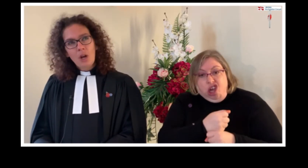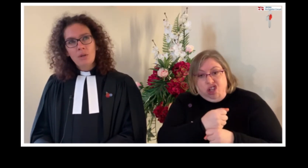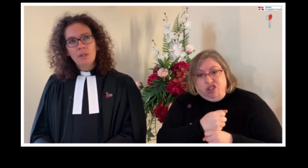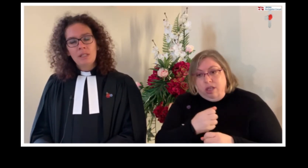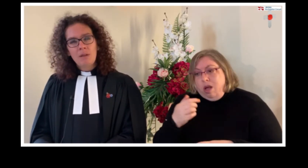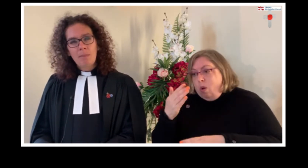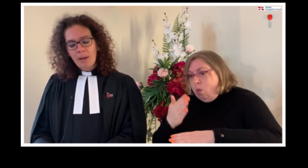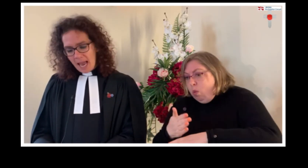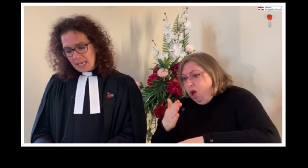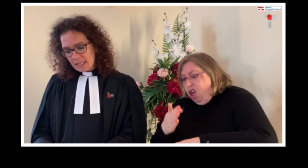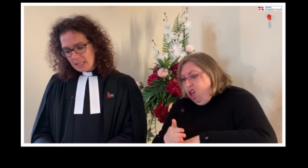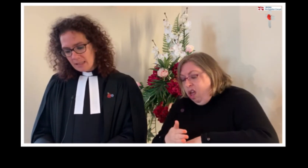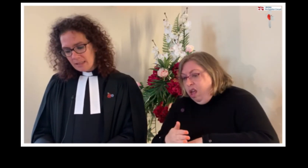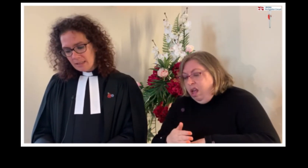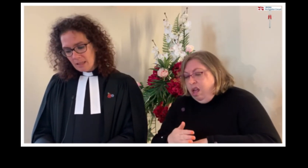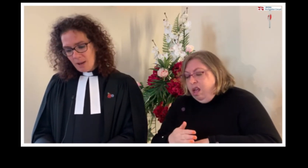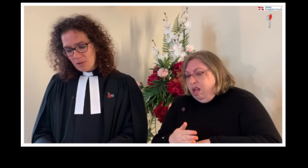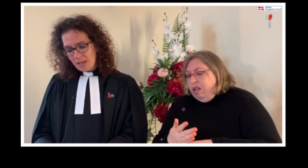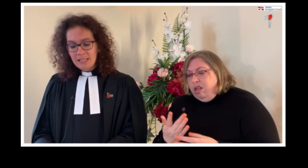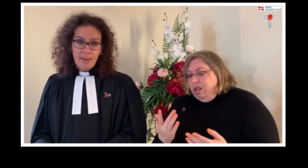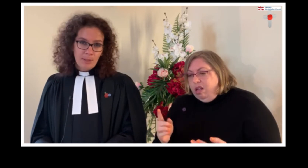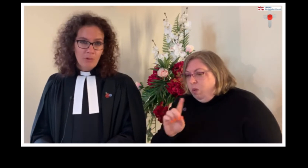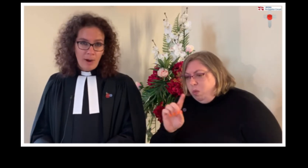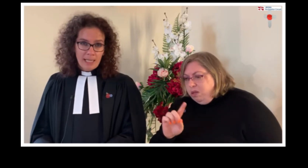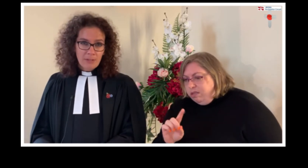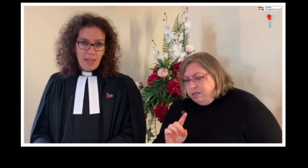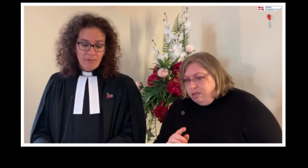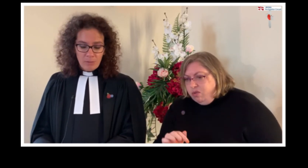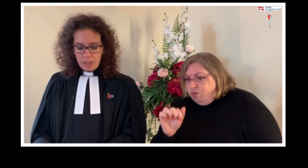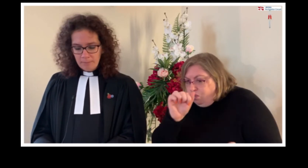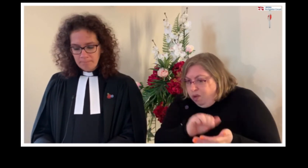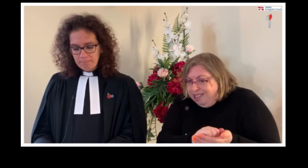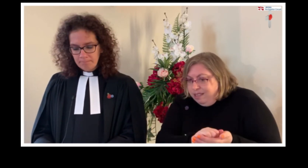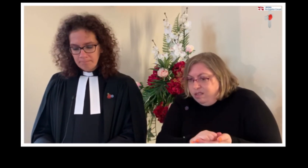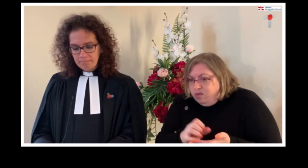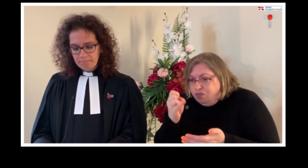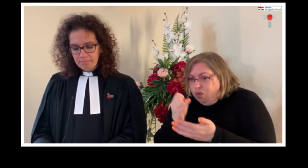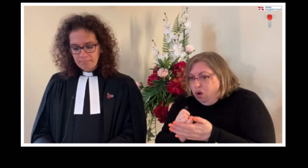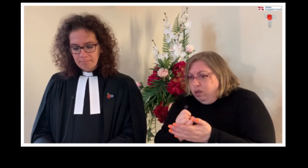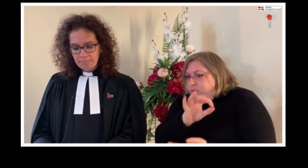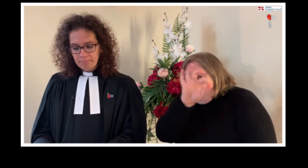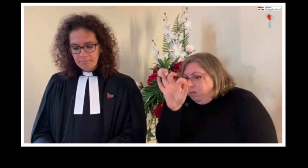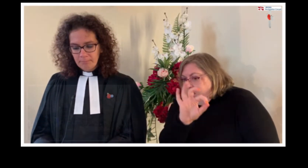Have we chosen to be blind about accepting rights for everyone?